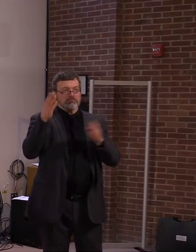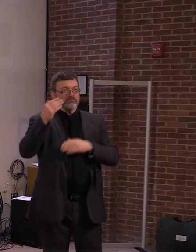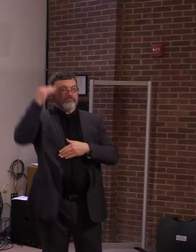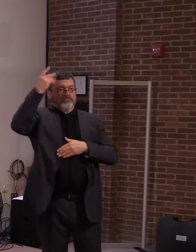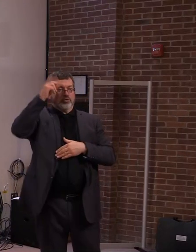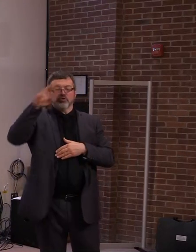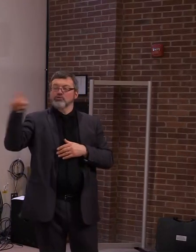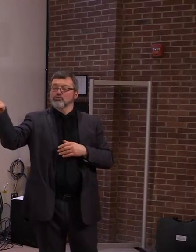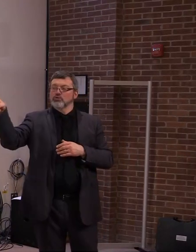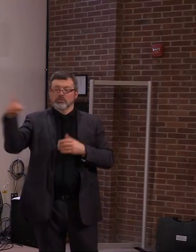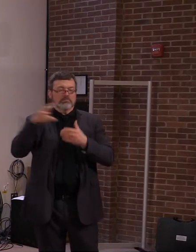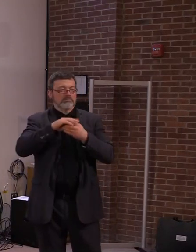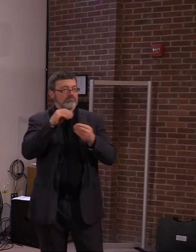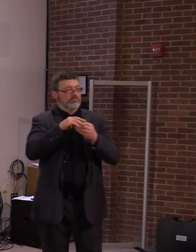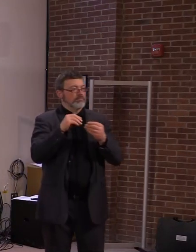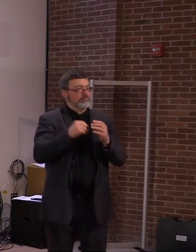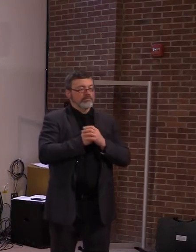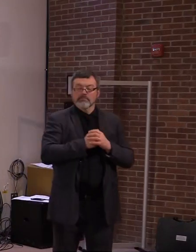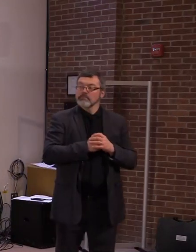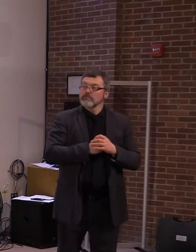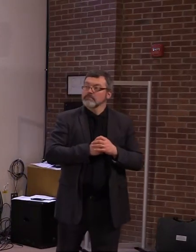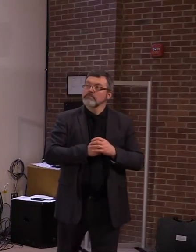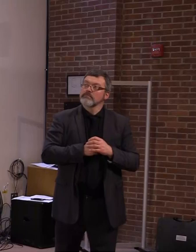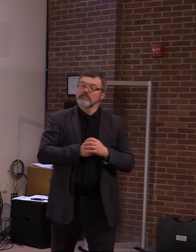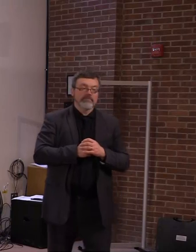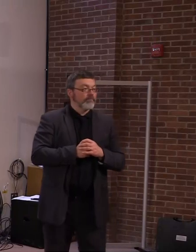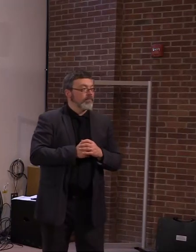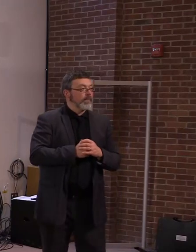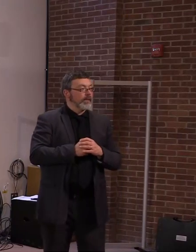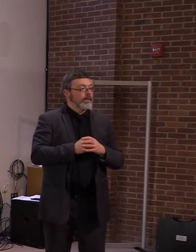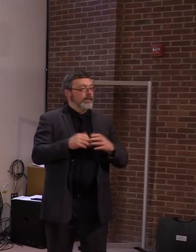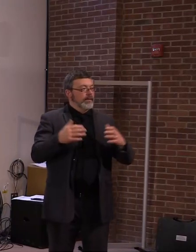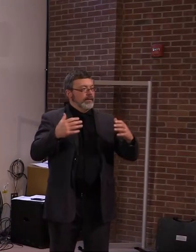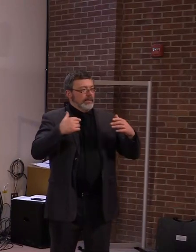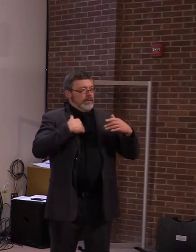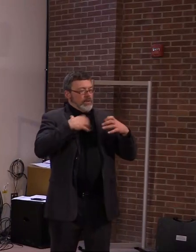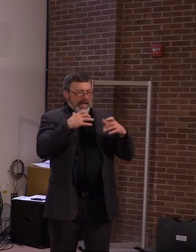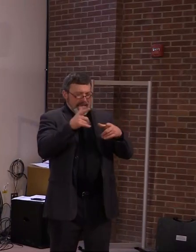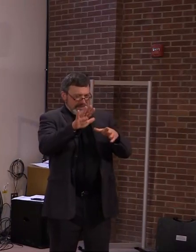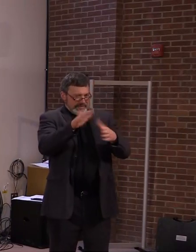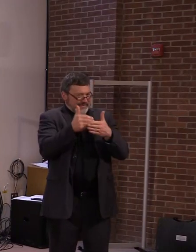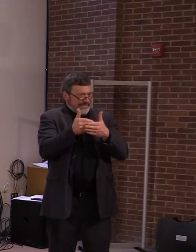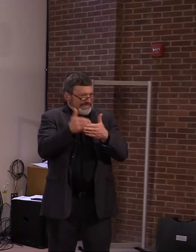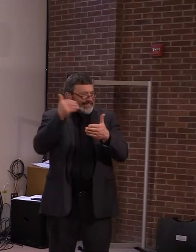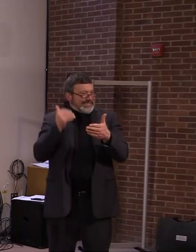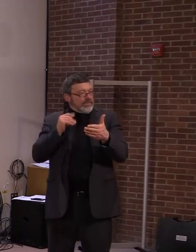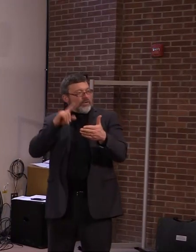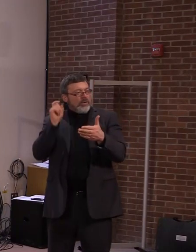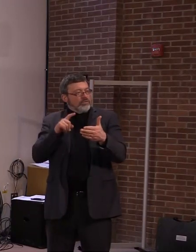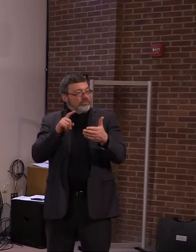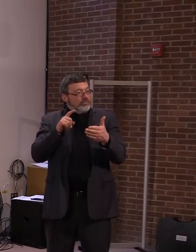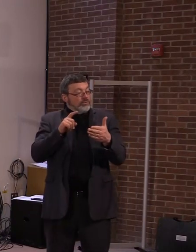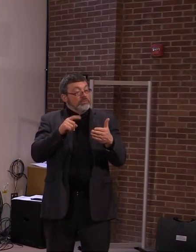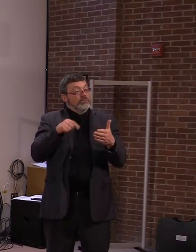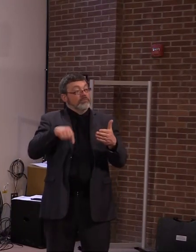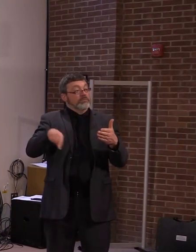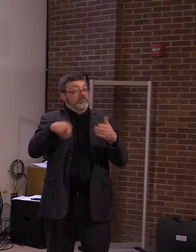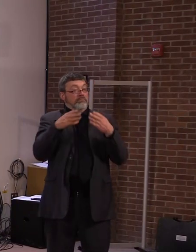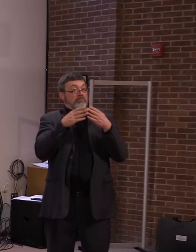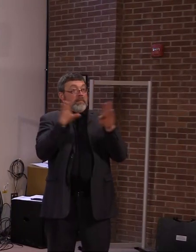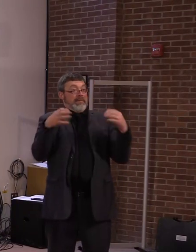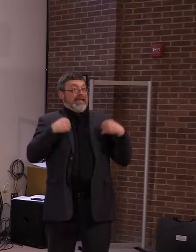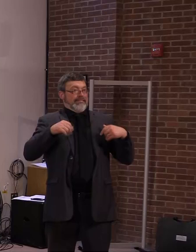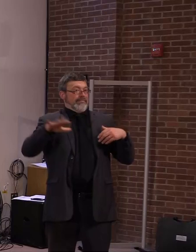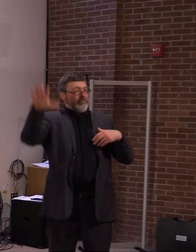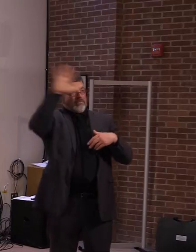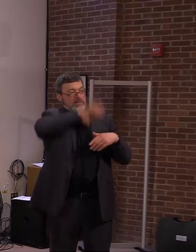I just wanted to continue on the previous question. You know, public health officials all around the country are grappling